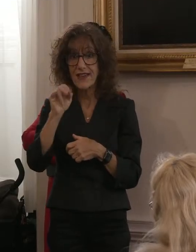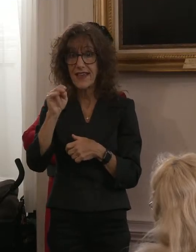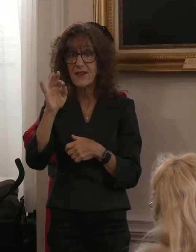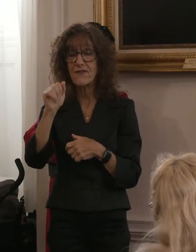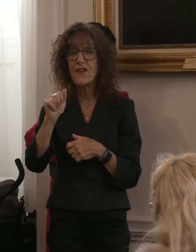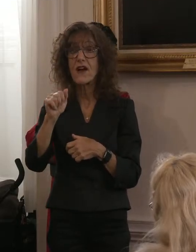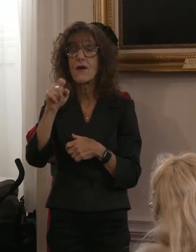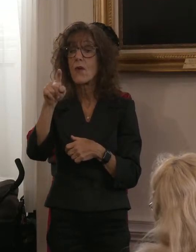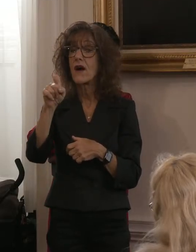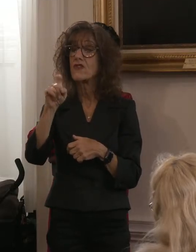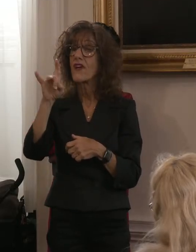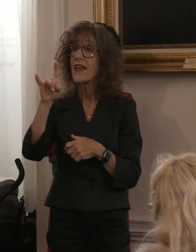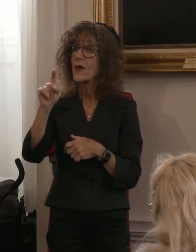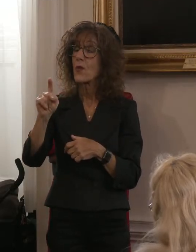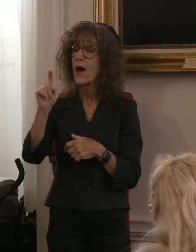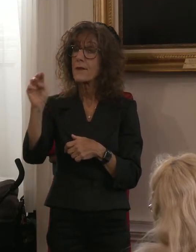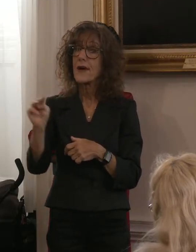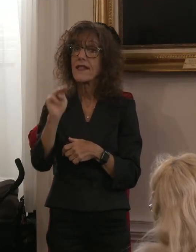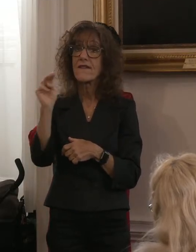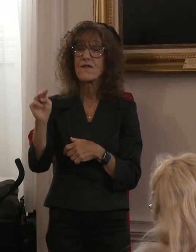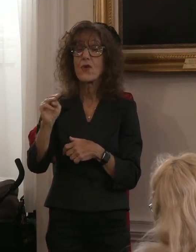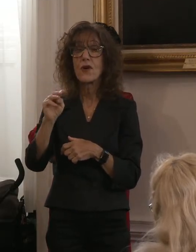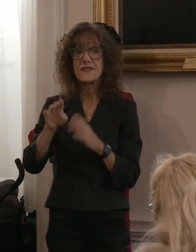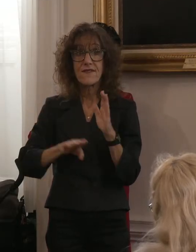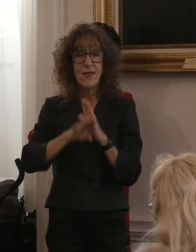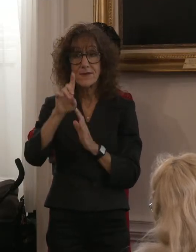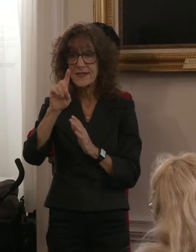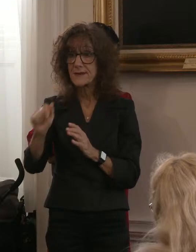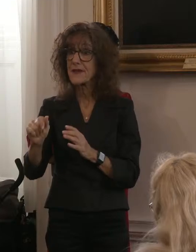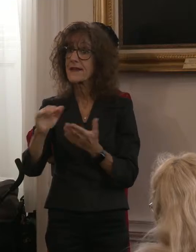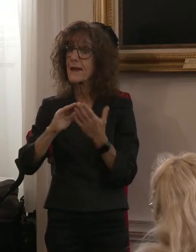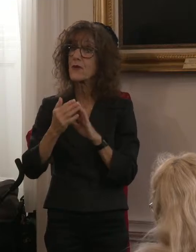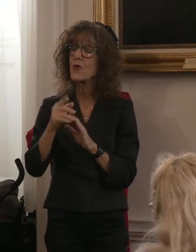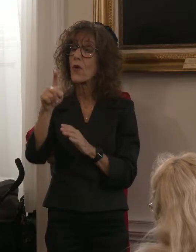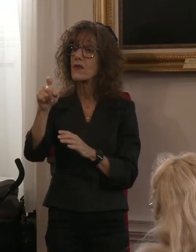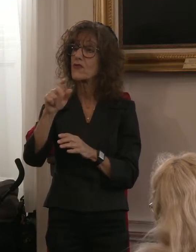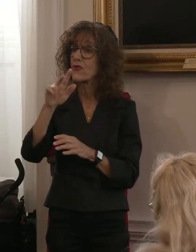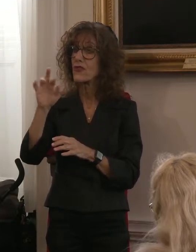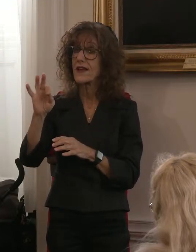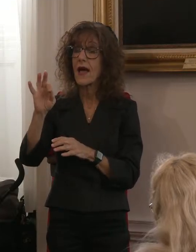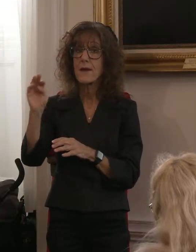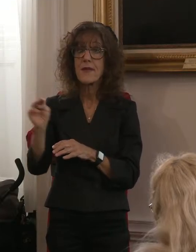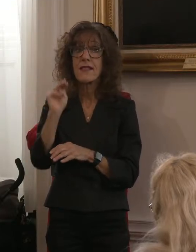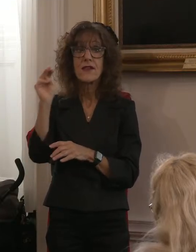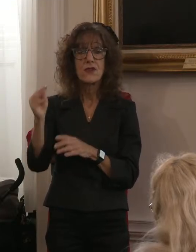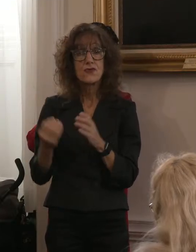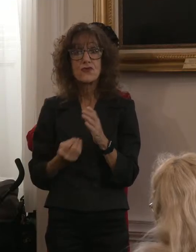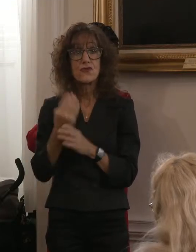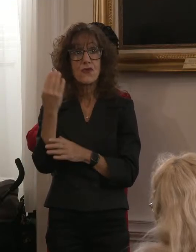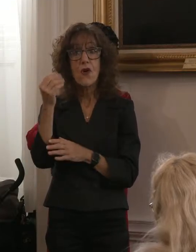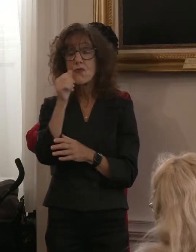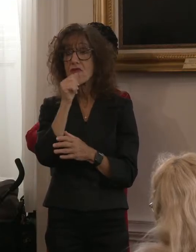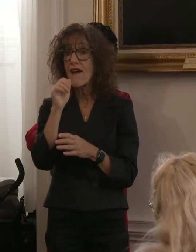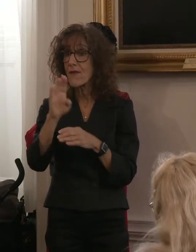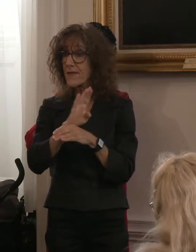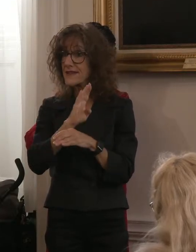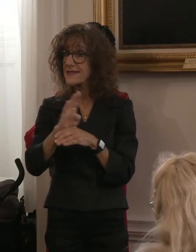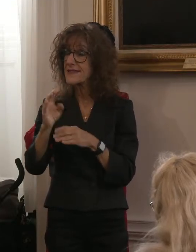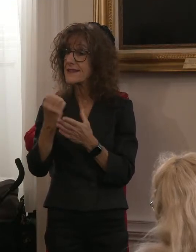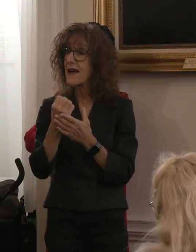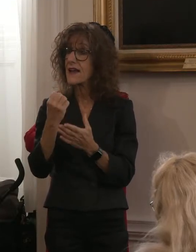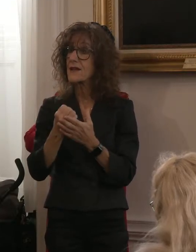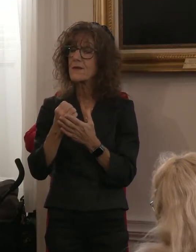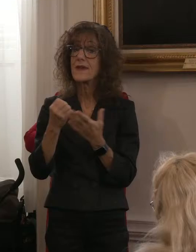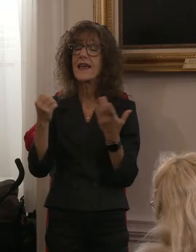million restored for the developmental disabilities community, $139 million to grow our private sector economy, $120 million